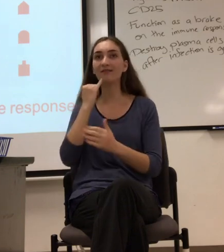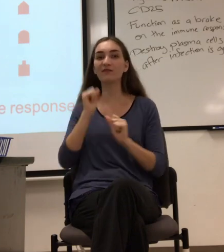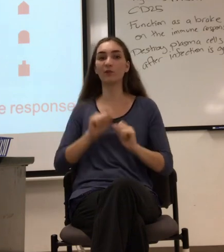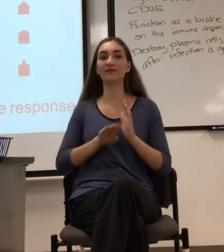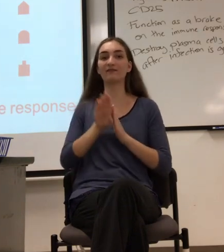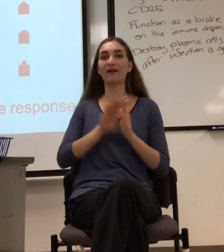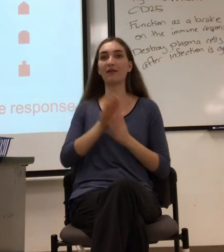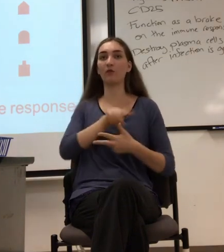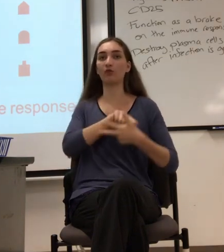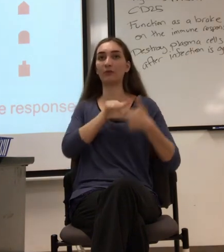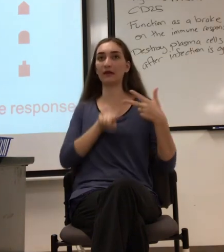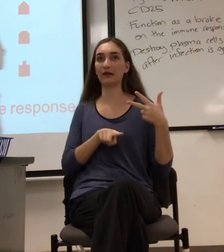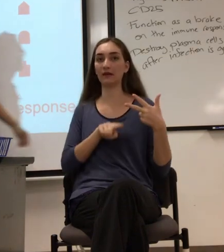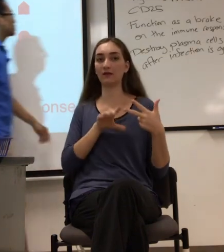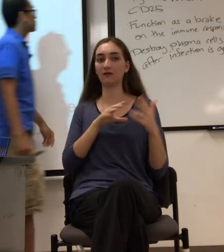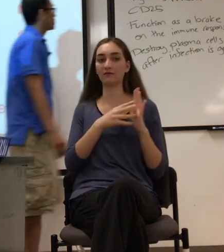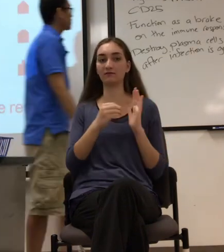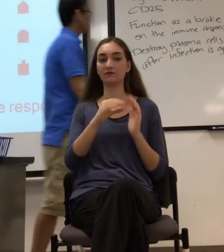it.